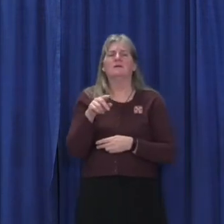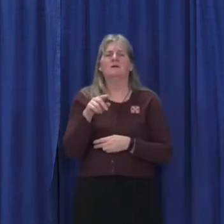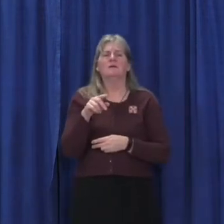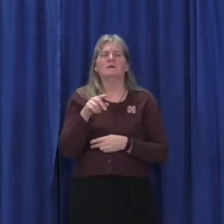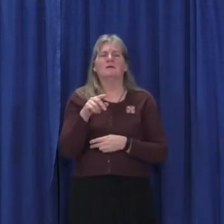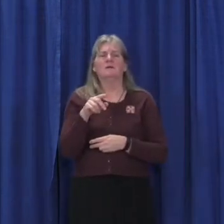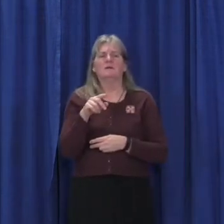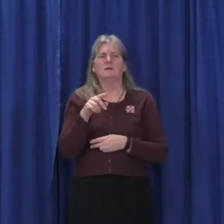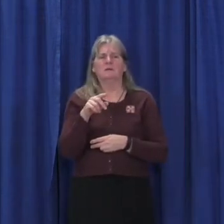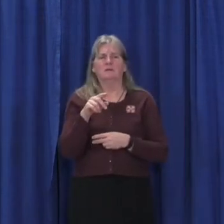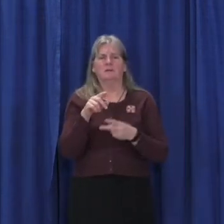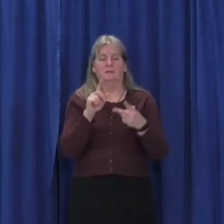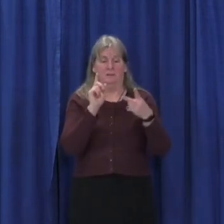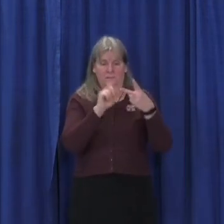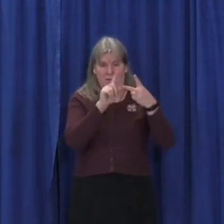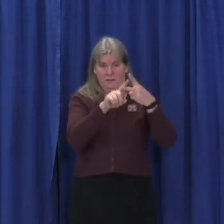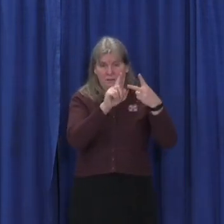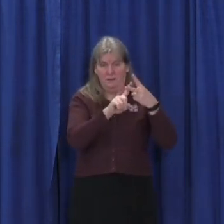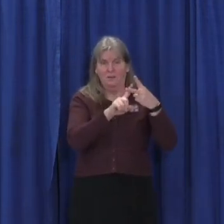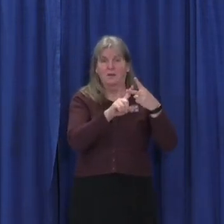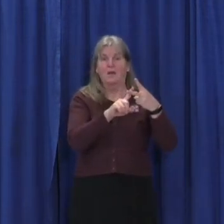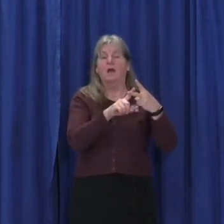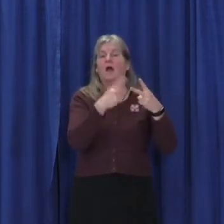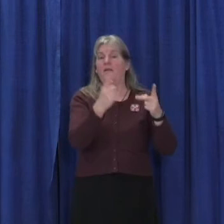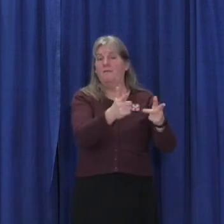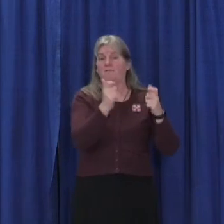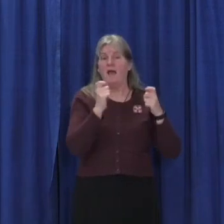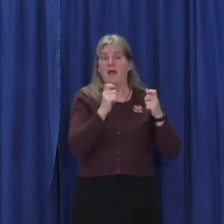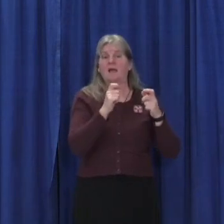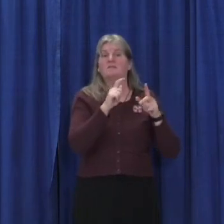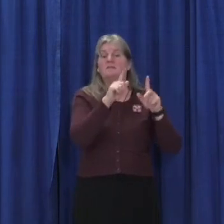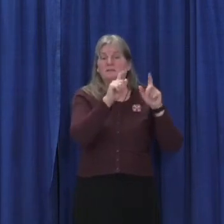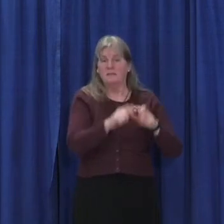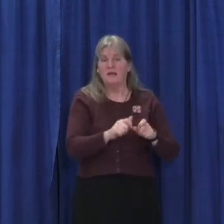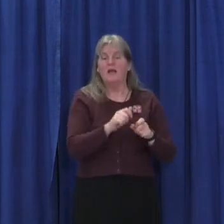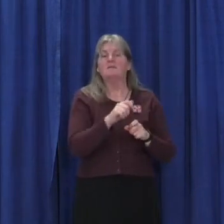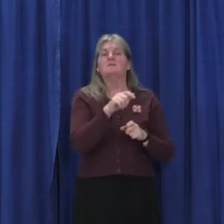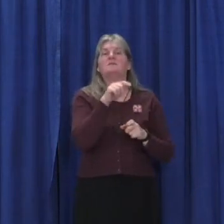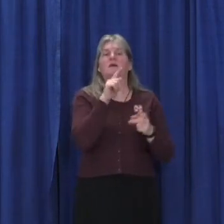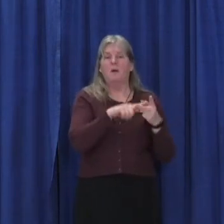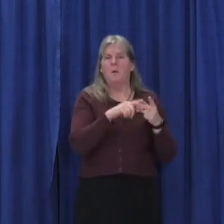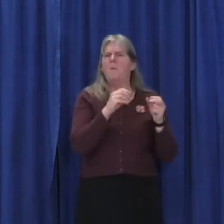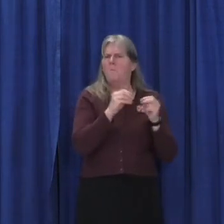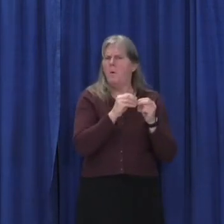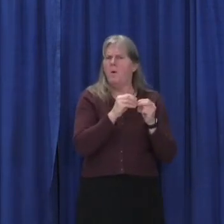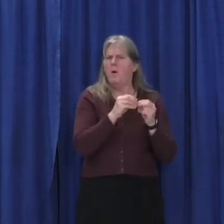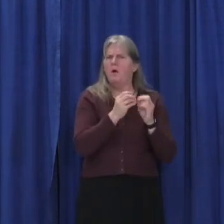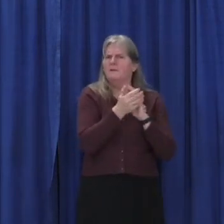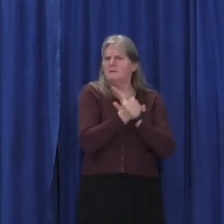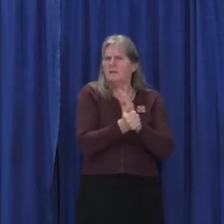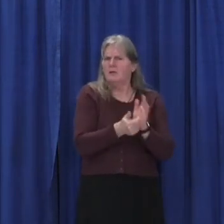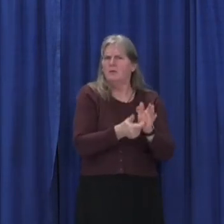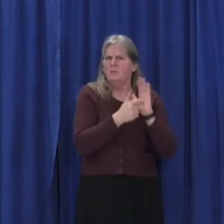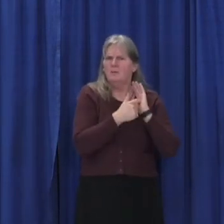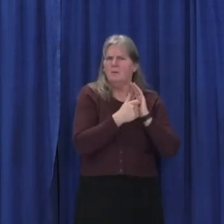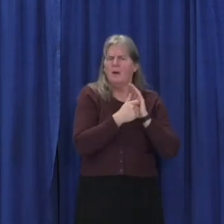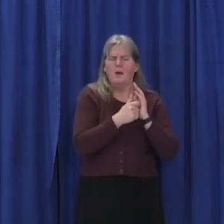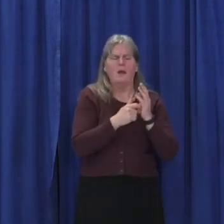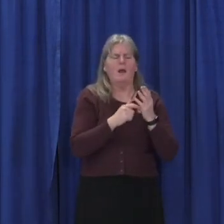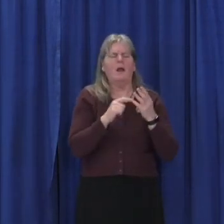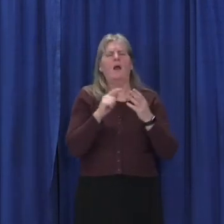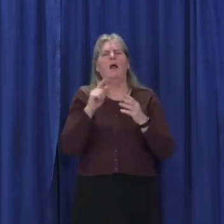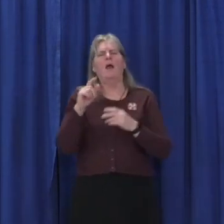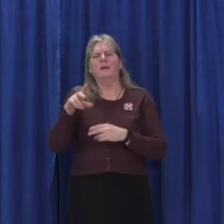test takes a little bit longer and requires more skilled human resources, and the gold standard test